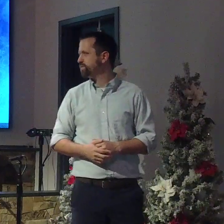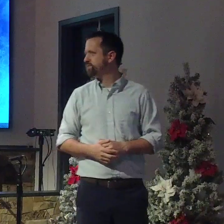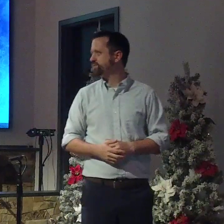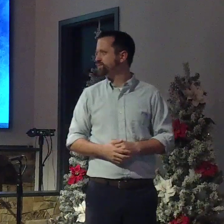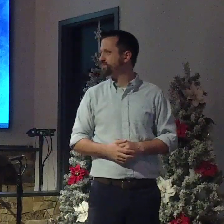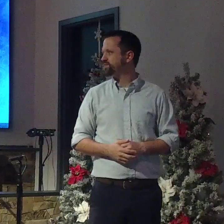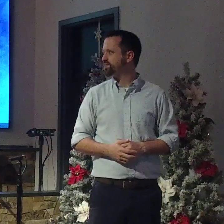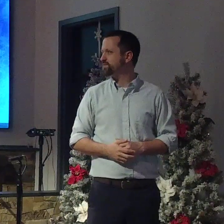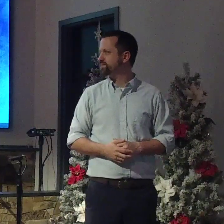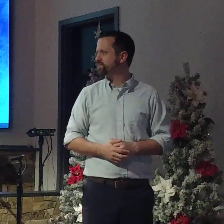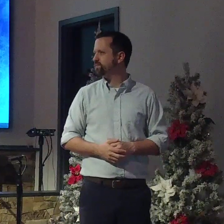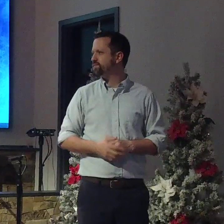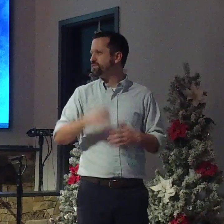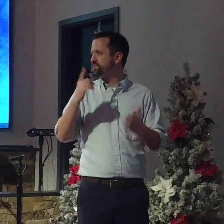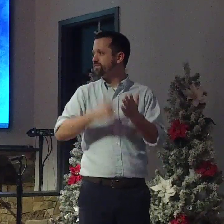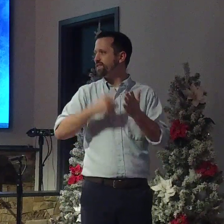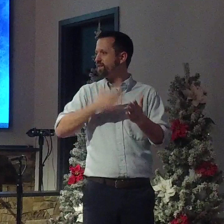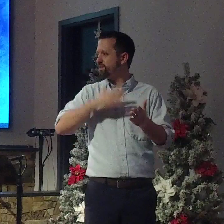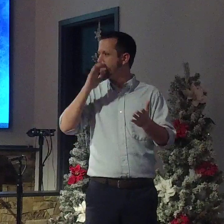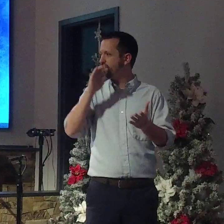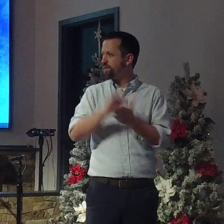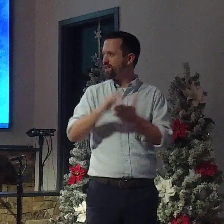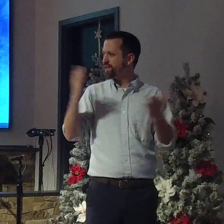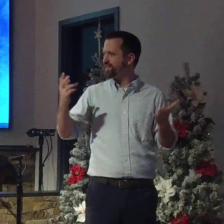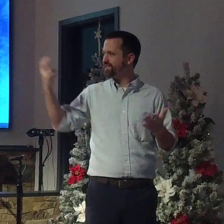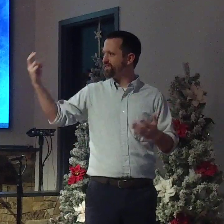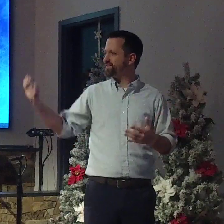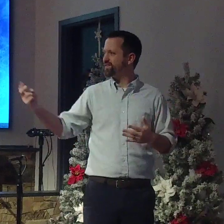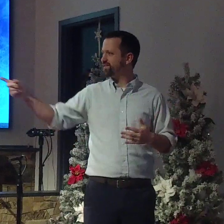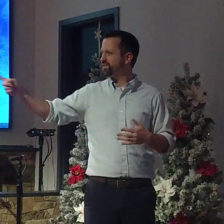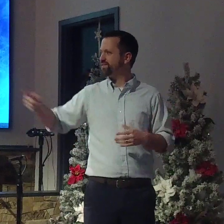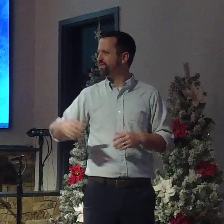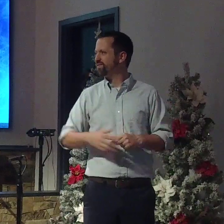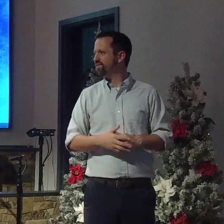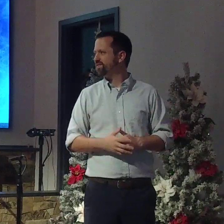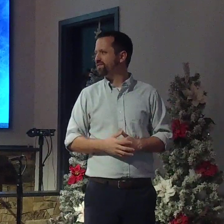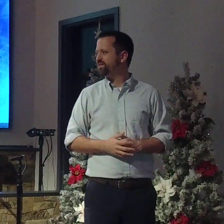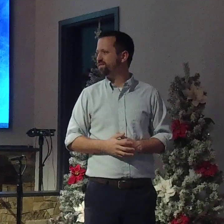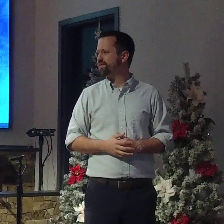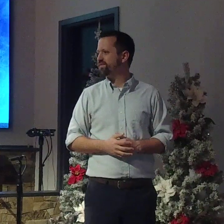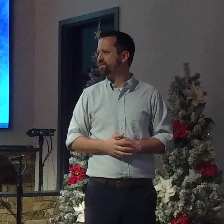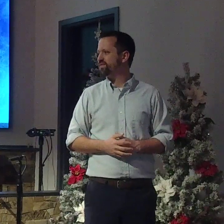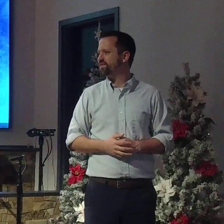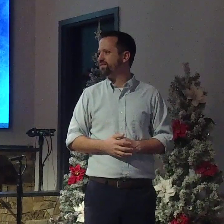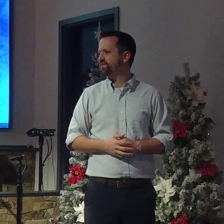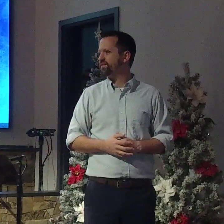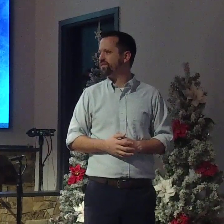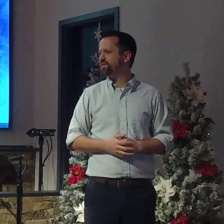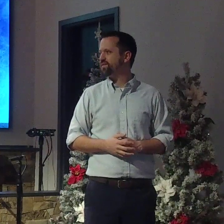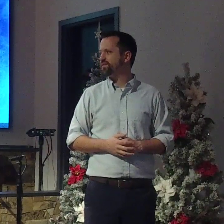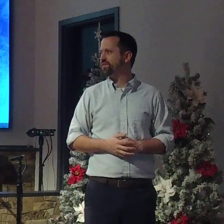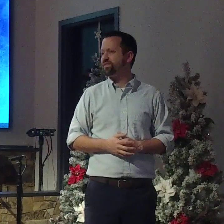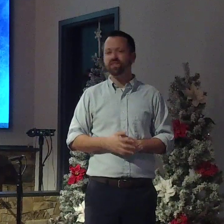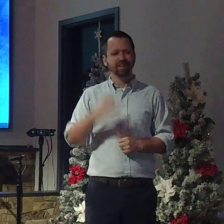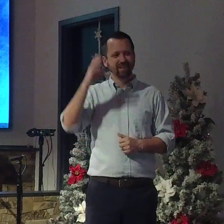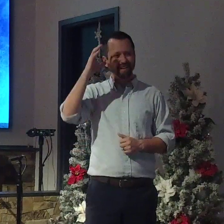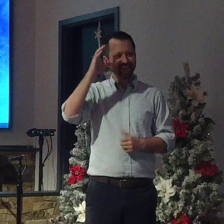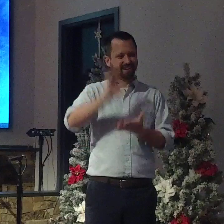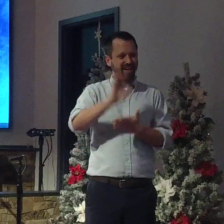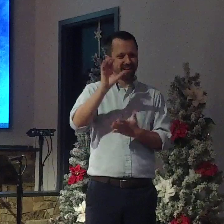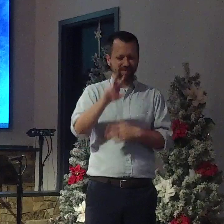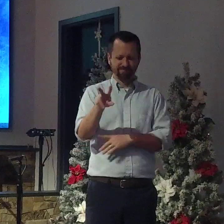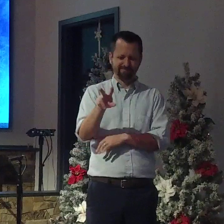They needed to be delivered from their sin. And even today, there exists a much greater problem than physical